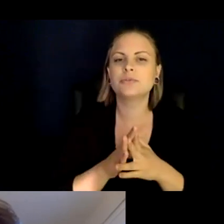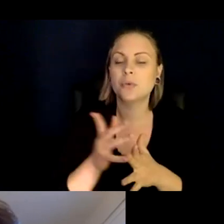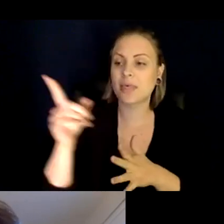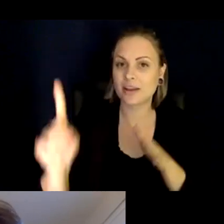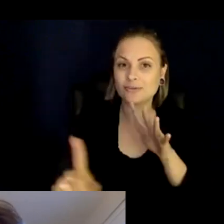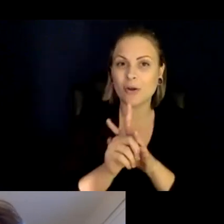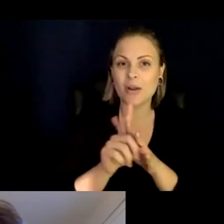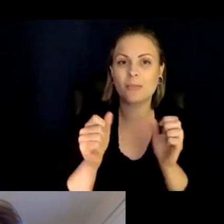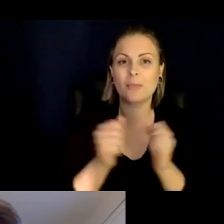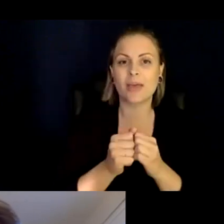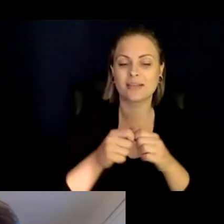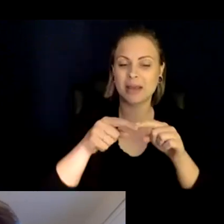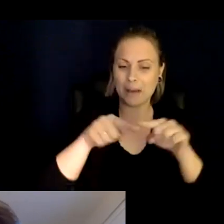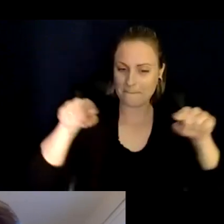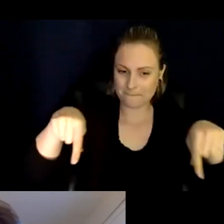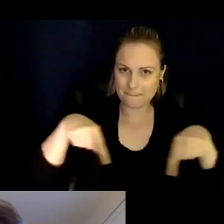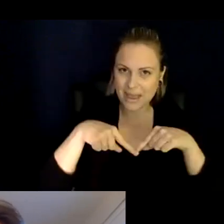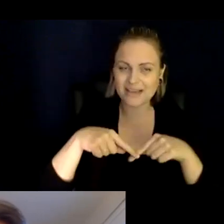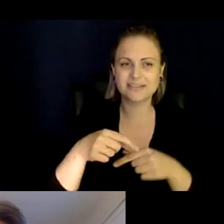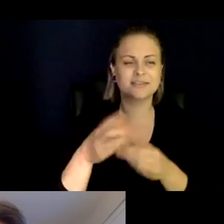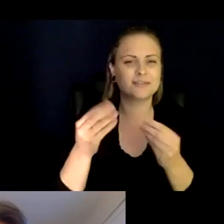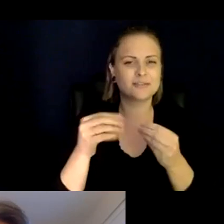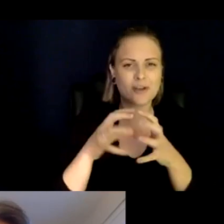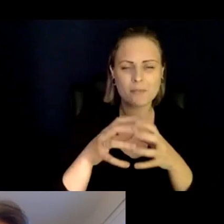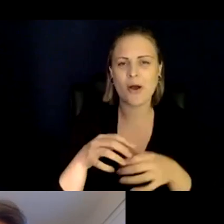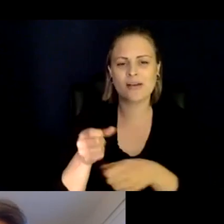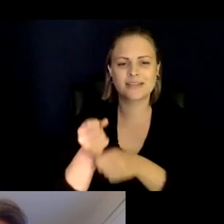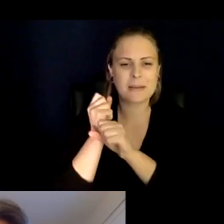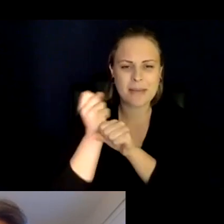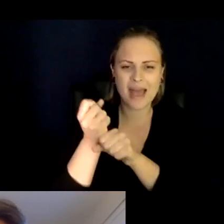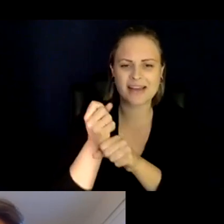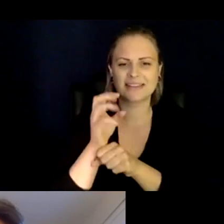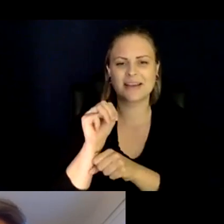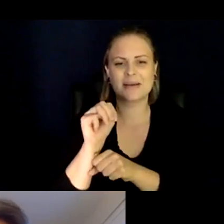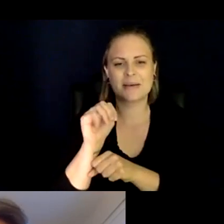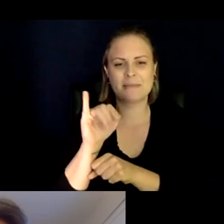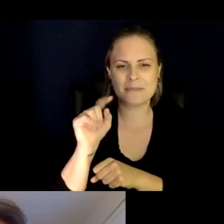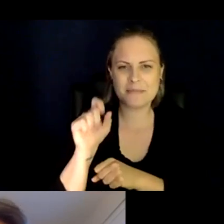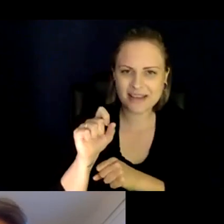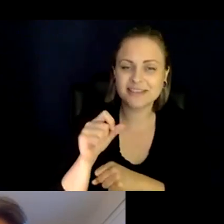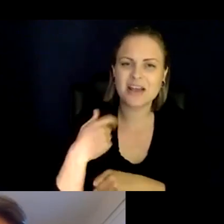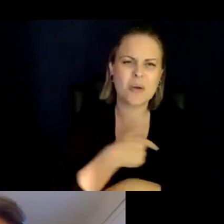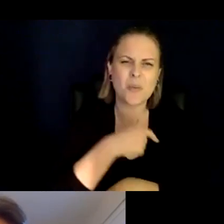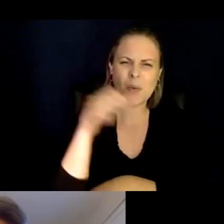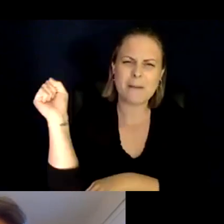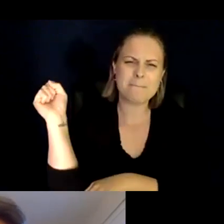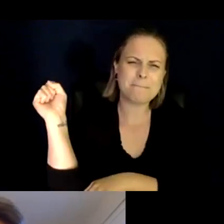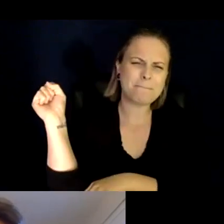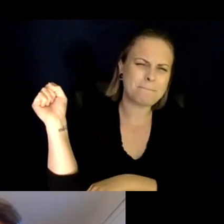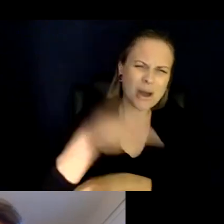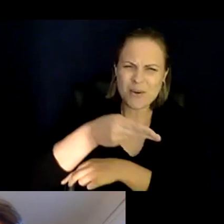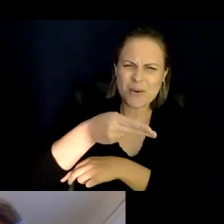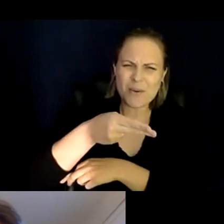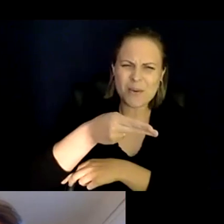with bases, with softballs, bats, mitts. And we played them. Of course, we just dominated,